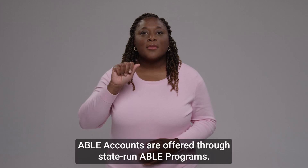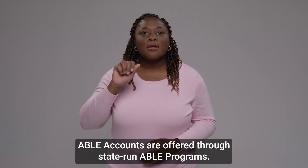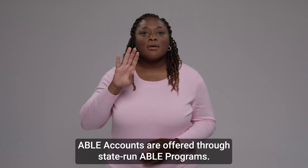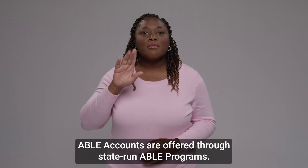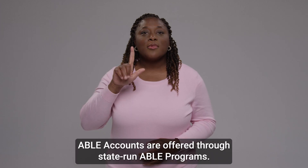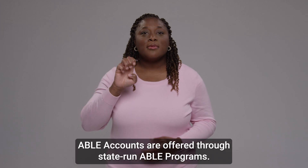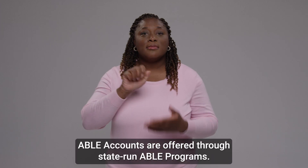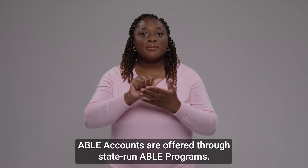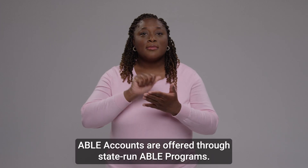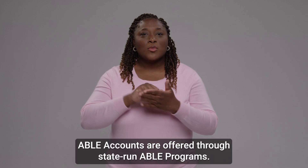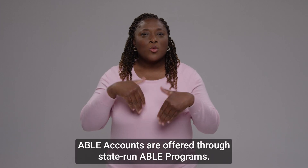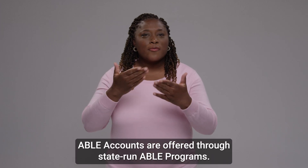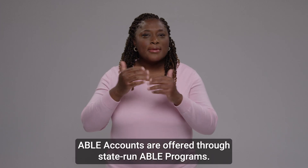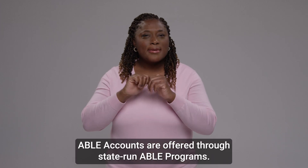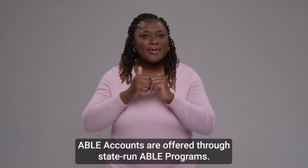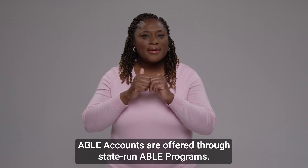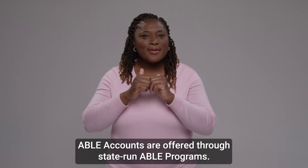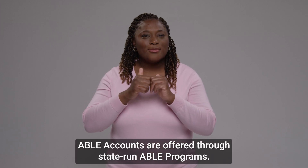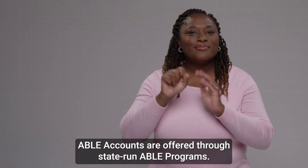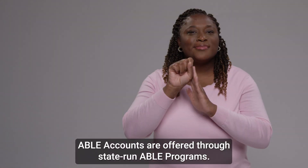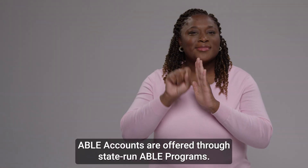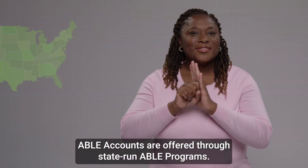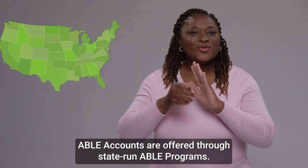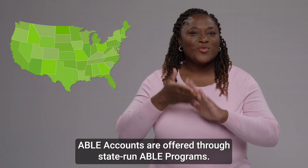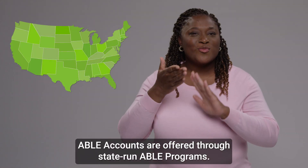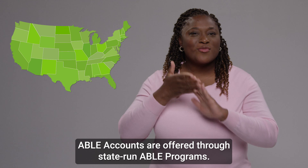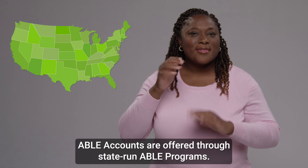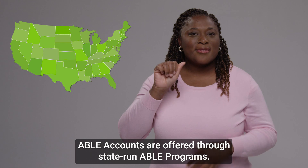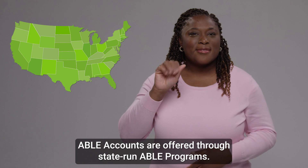ABLE accounts are offered through state-run ABLE programs.